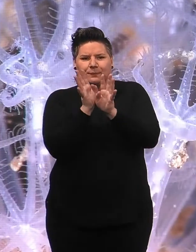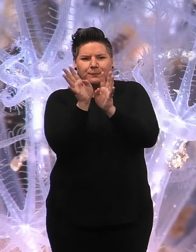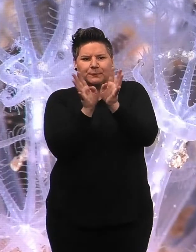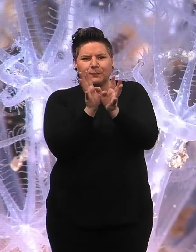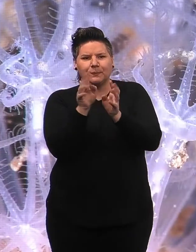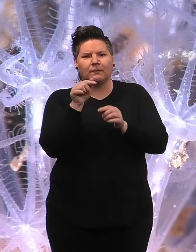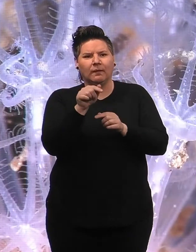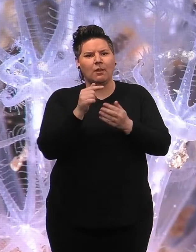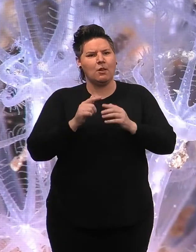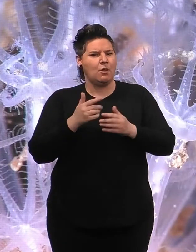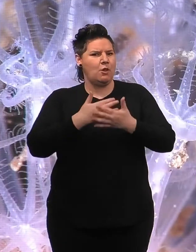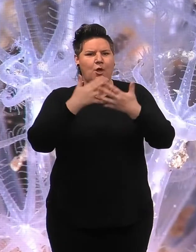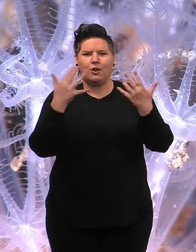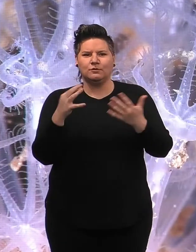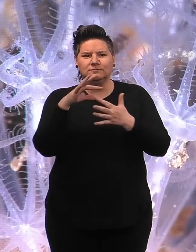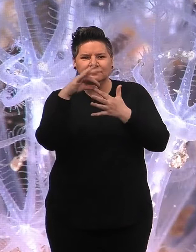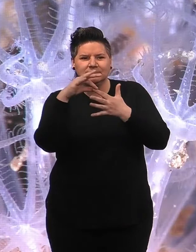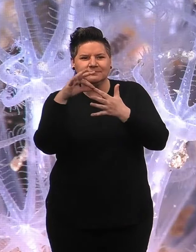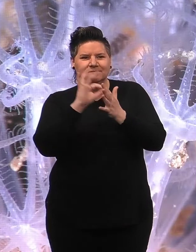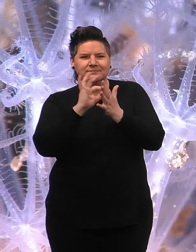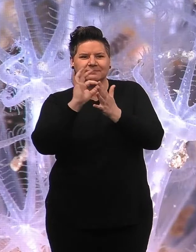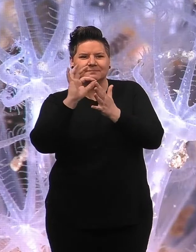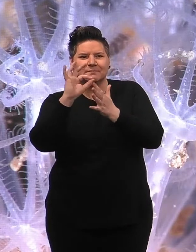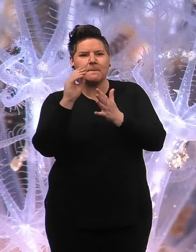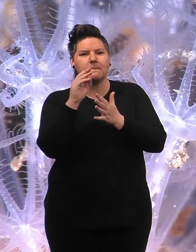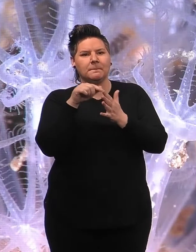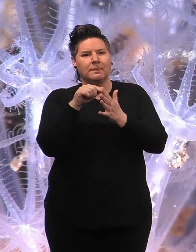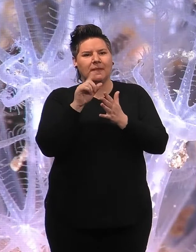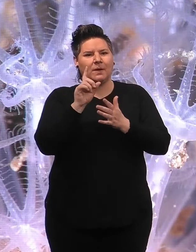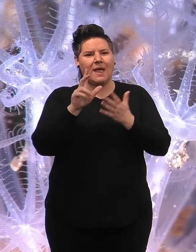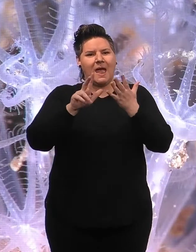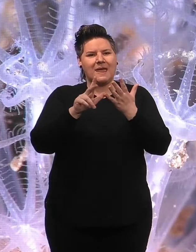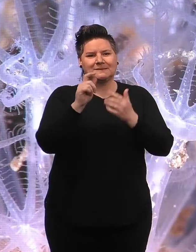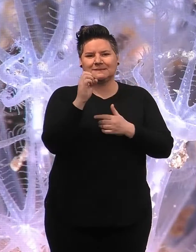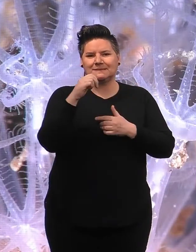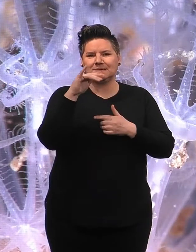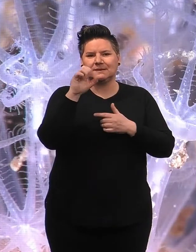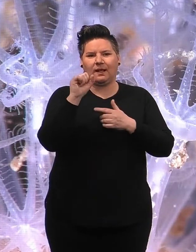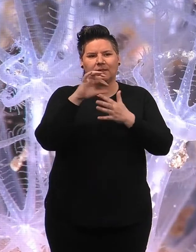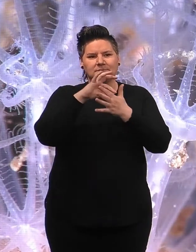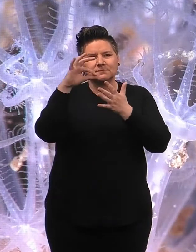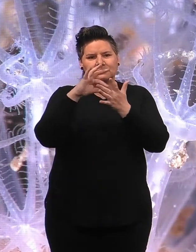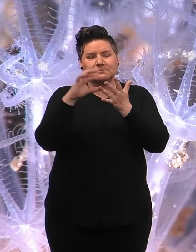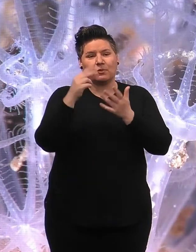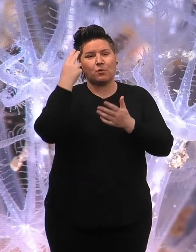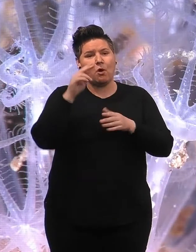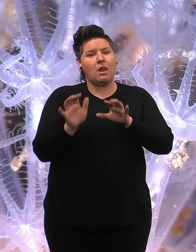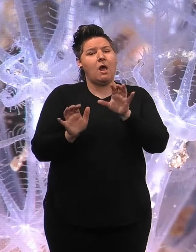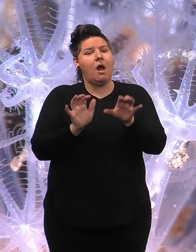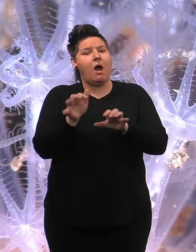actually lots and lots of little polyps. Each of them have 8 tentacles, so they're